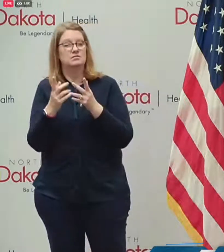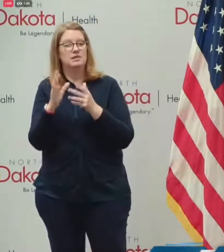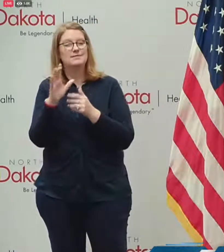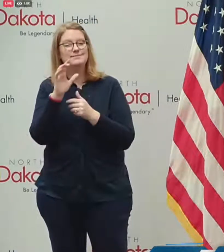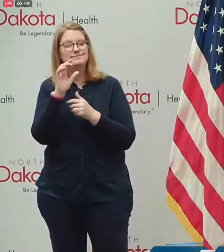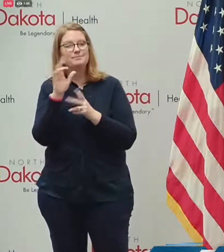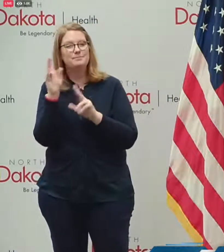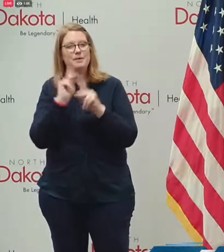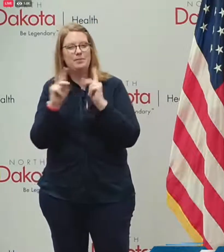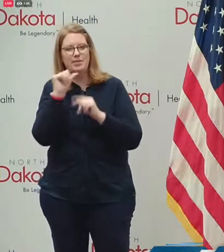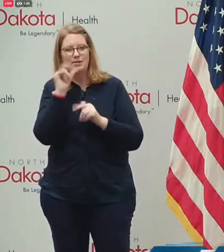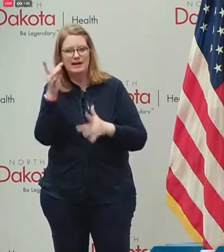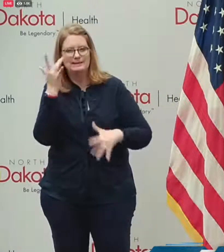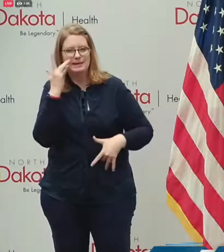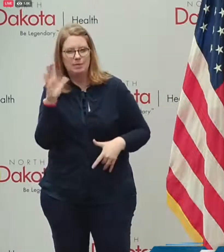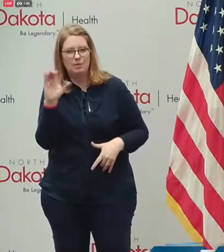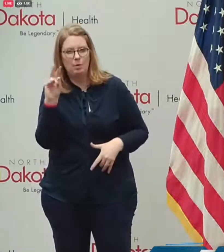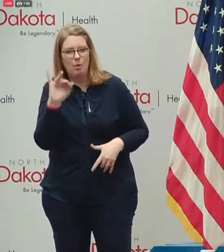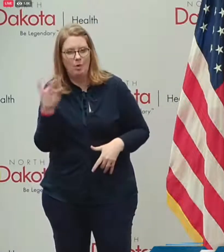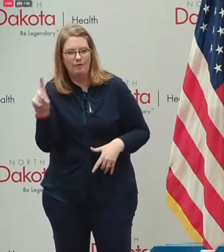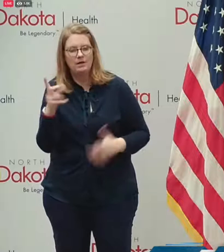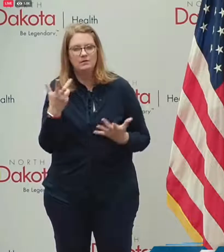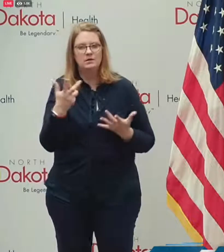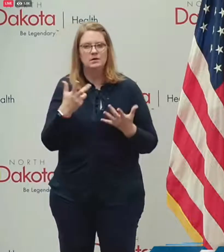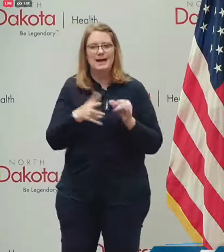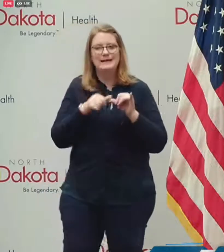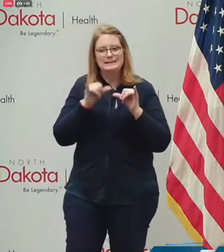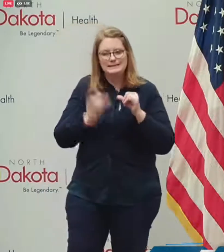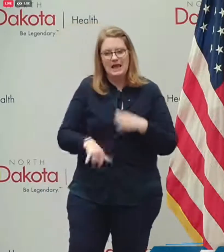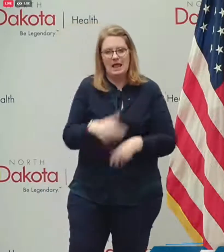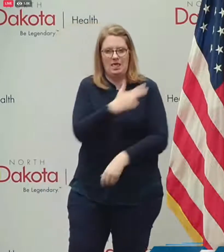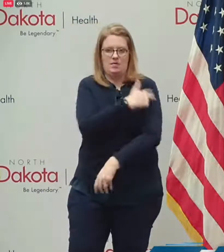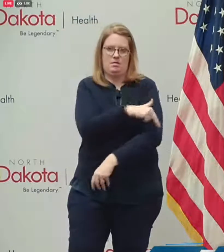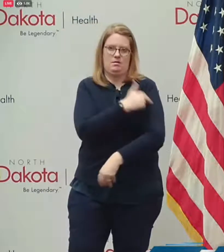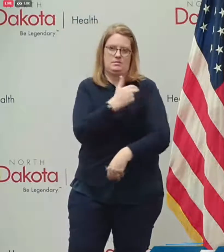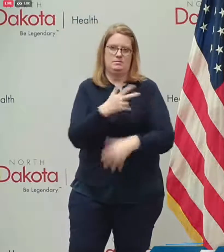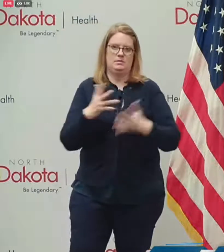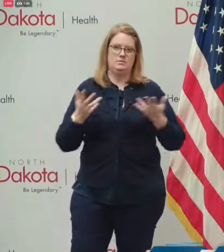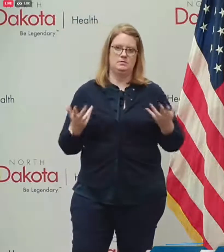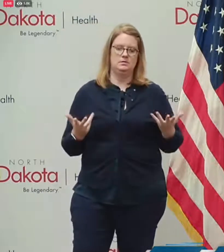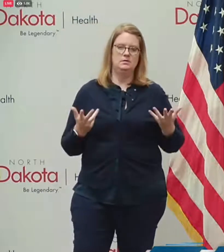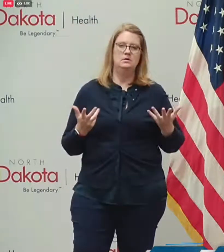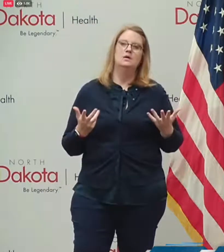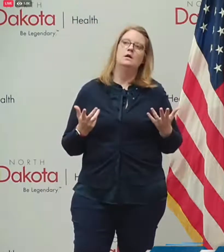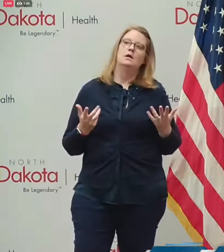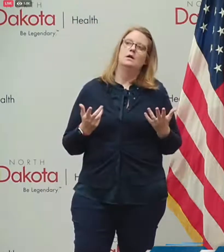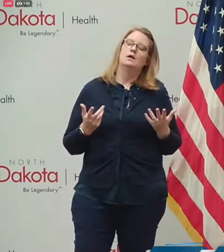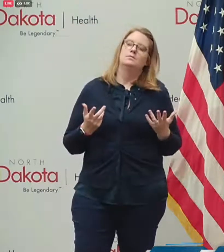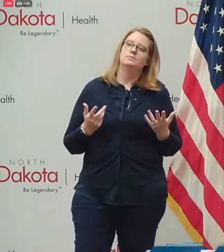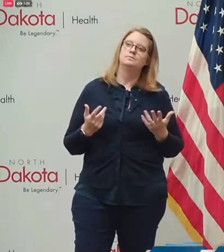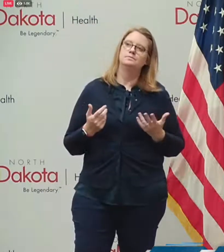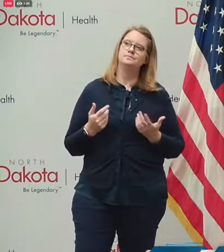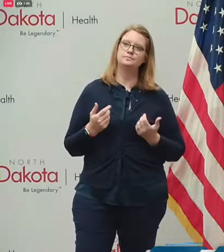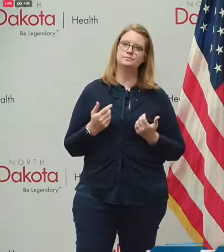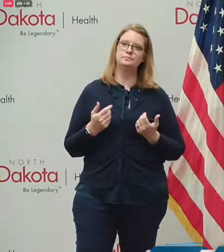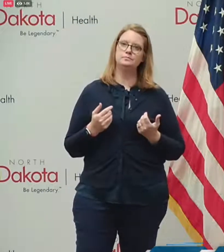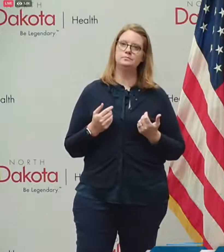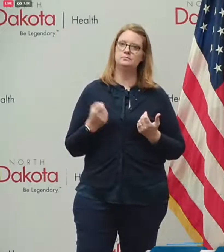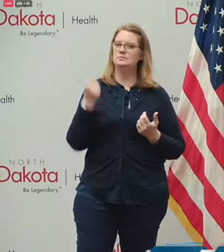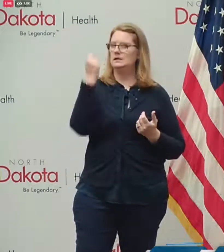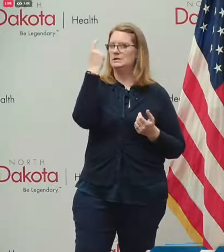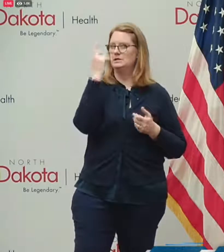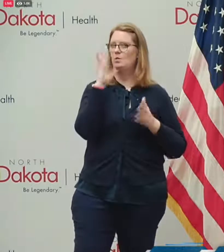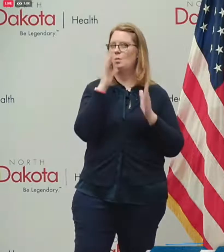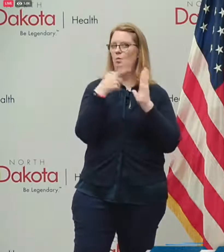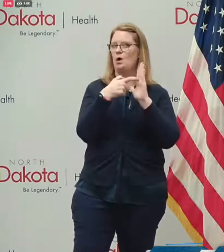where we can do that within the walls of the hospitals that exist in North Dakota. But to do that, it's going to require